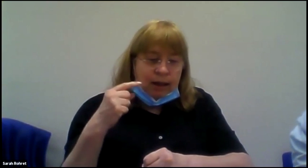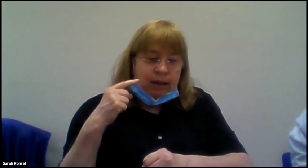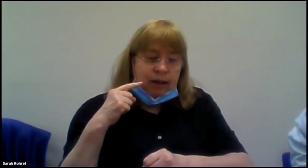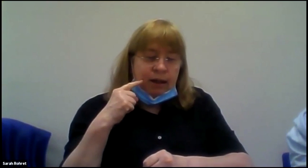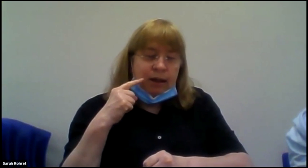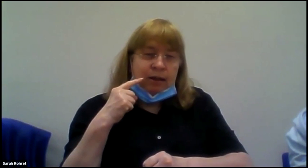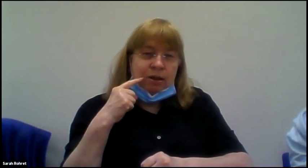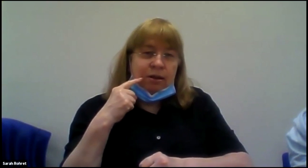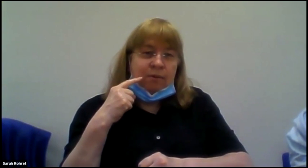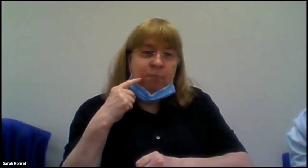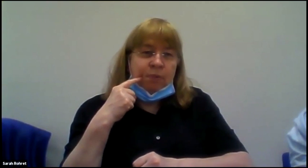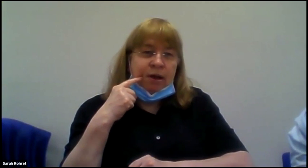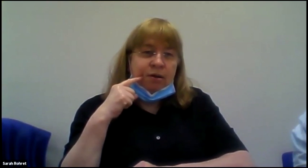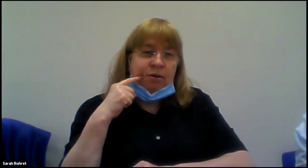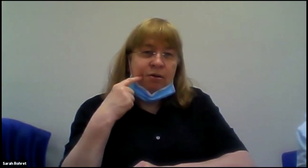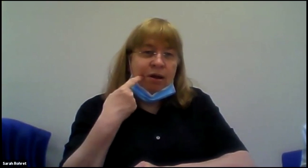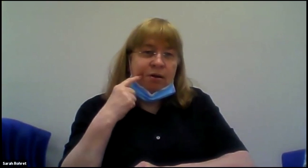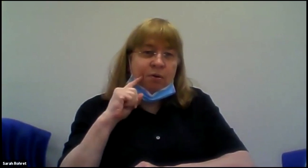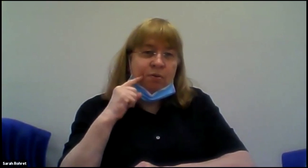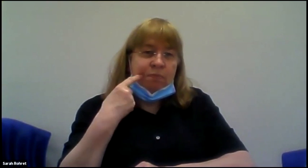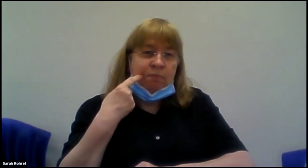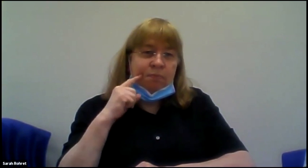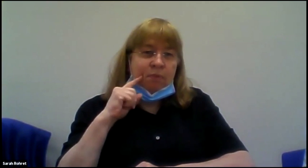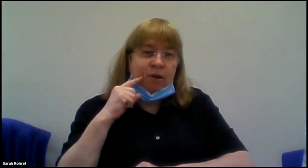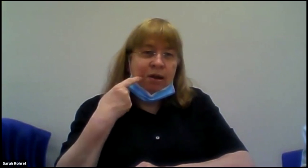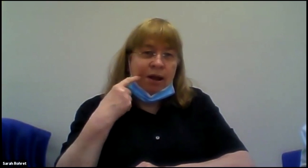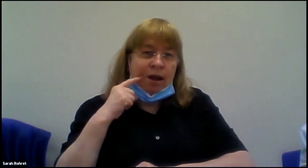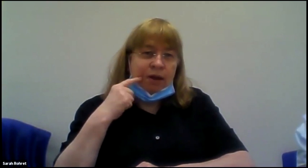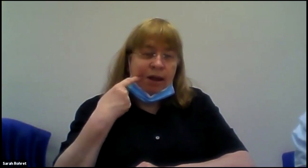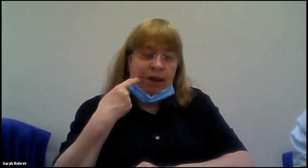Candy is just point to your and go in and out. Candy.